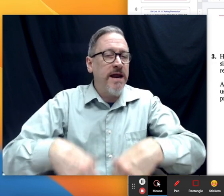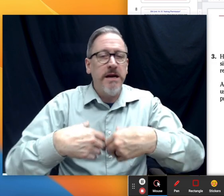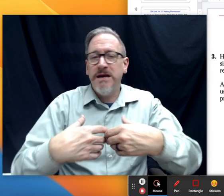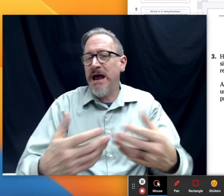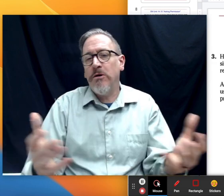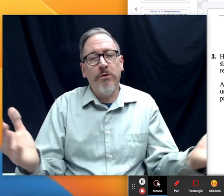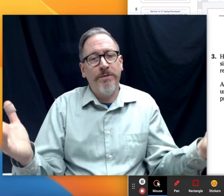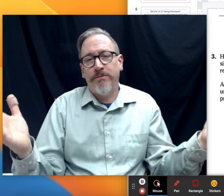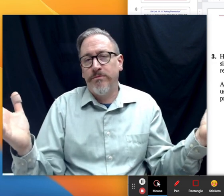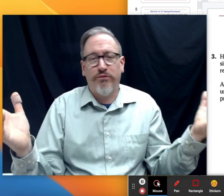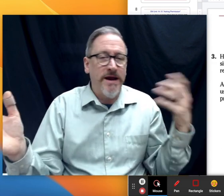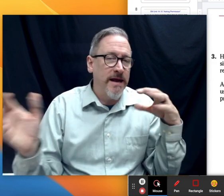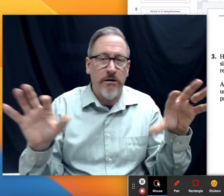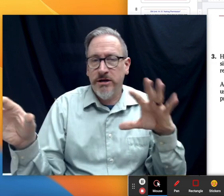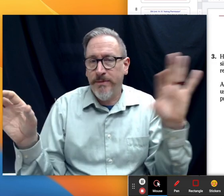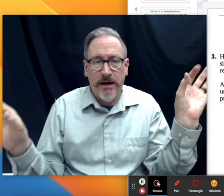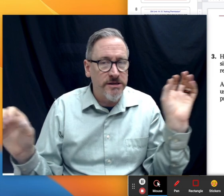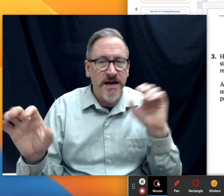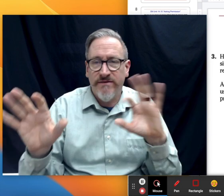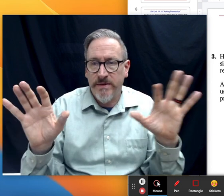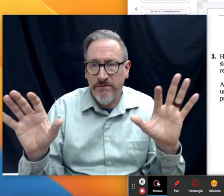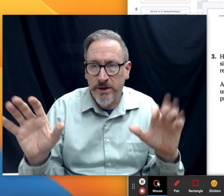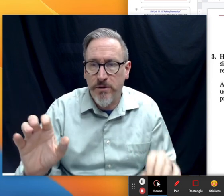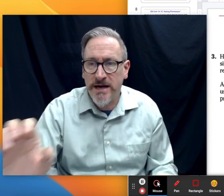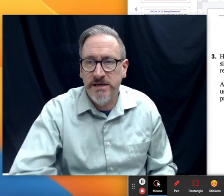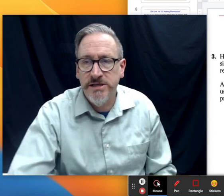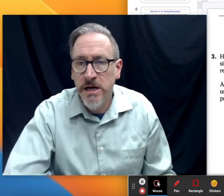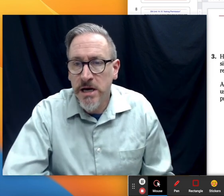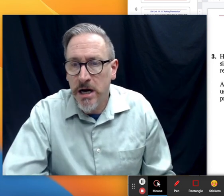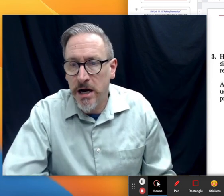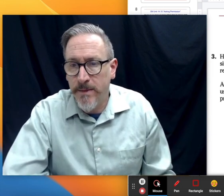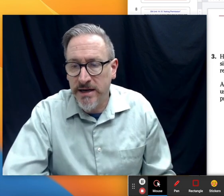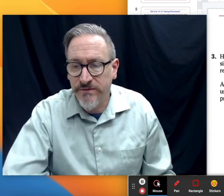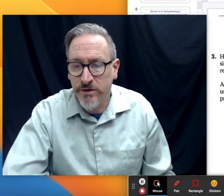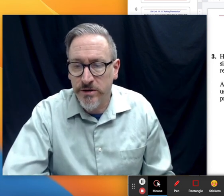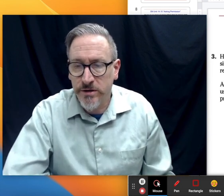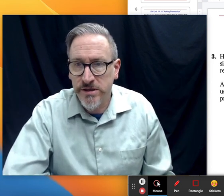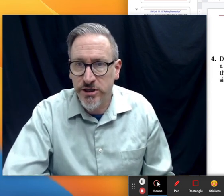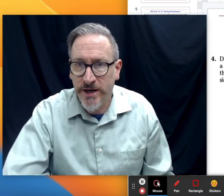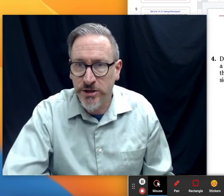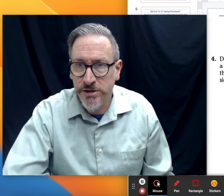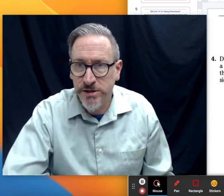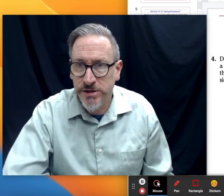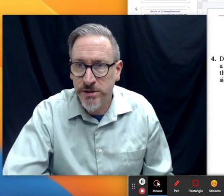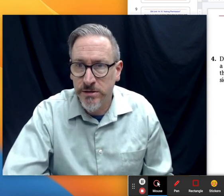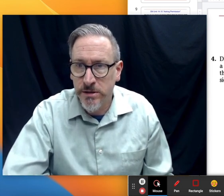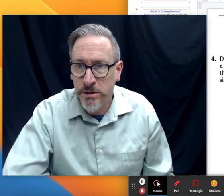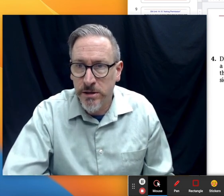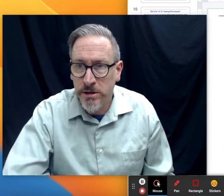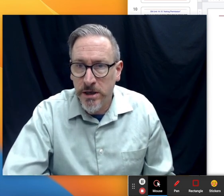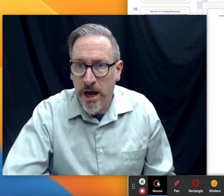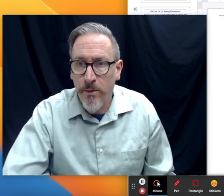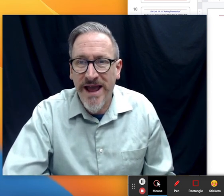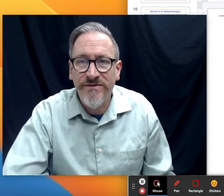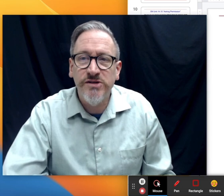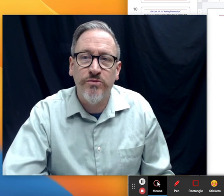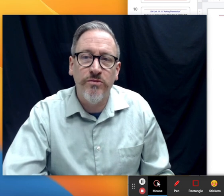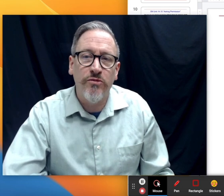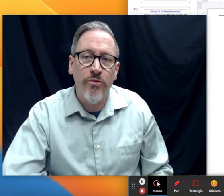And then now it would be breaking out into pairs and having everybody practice on different situations.